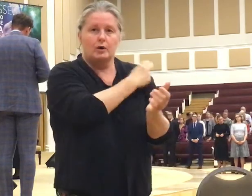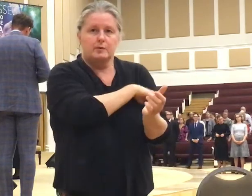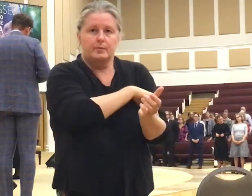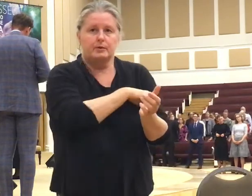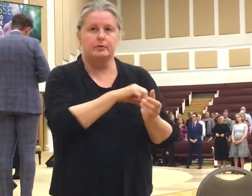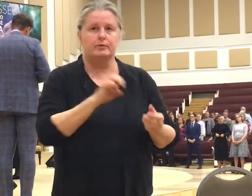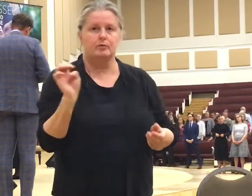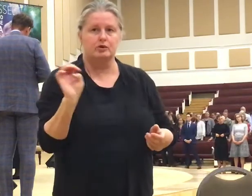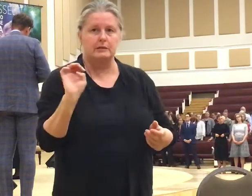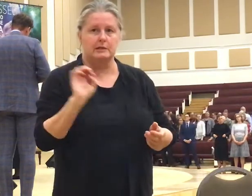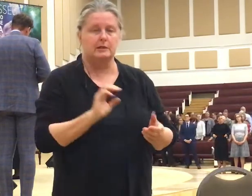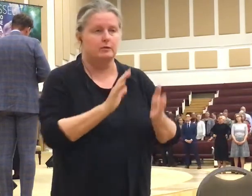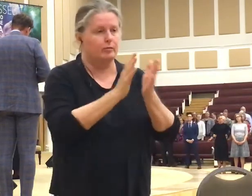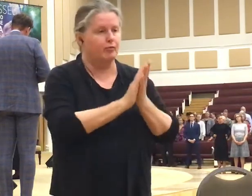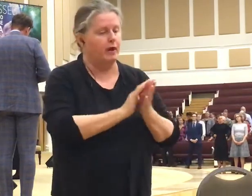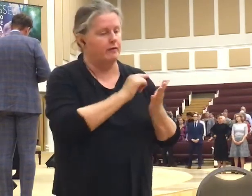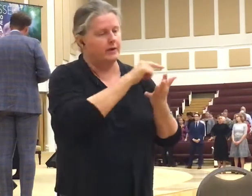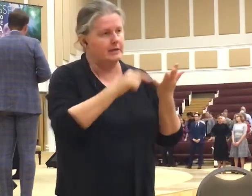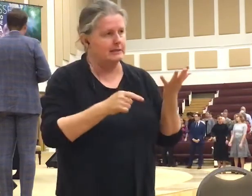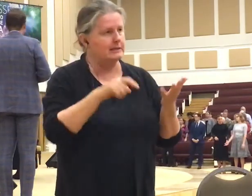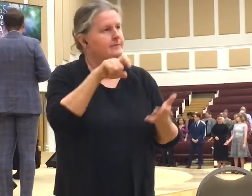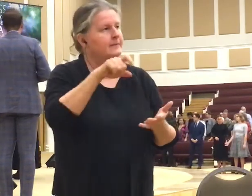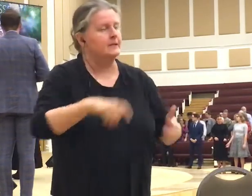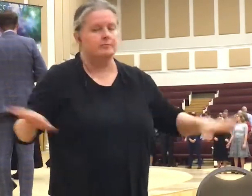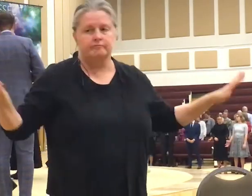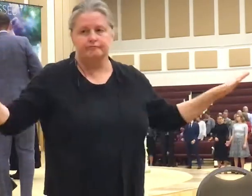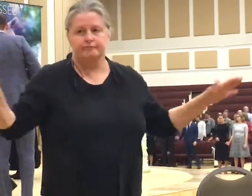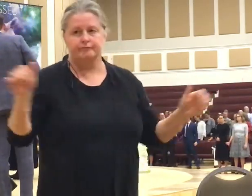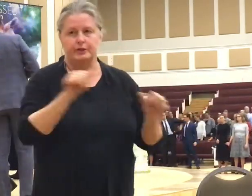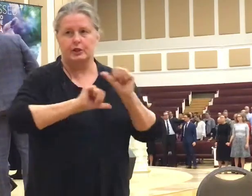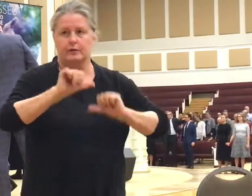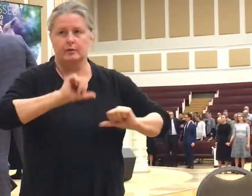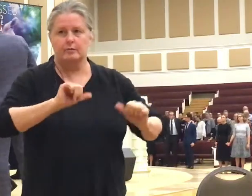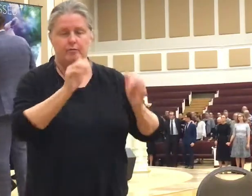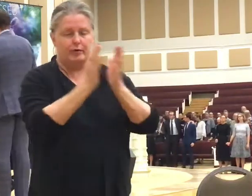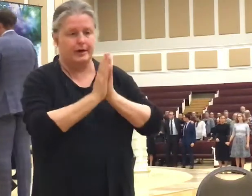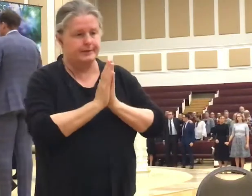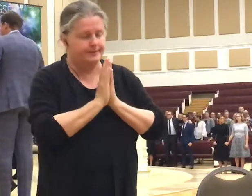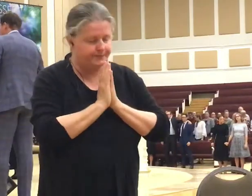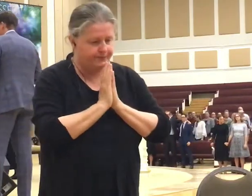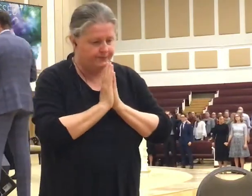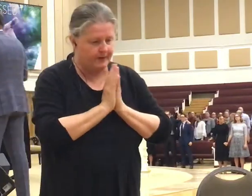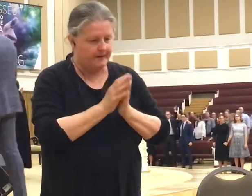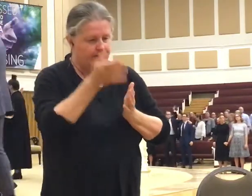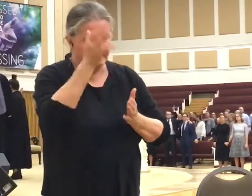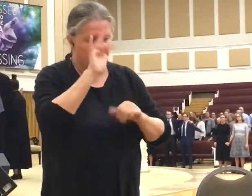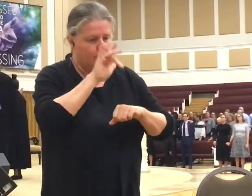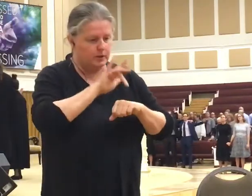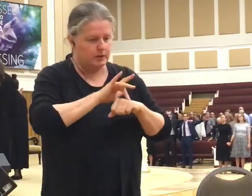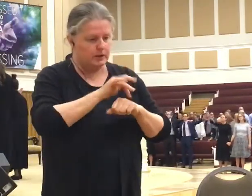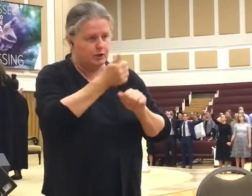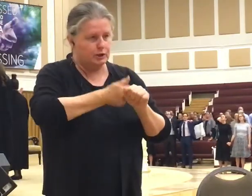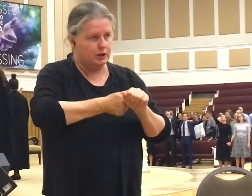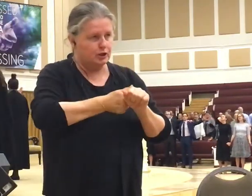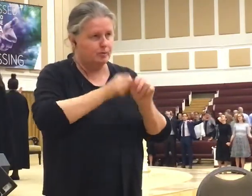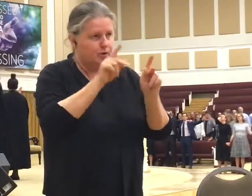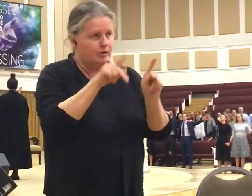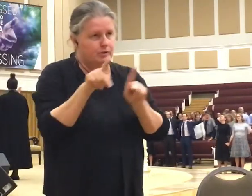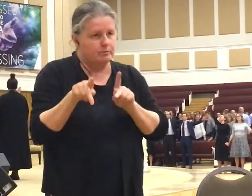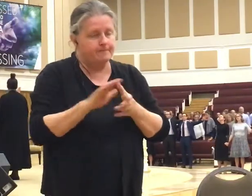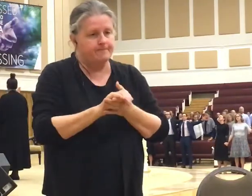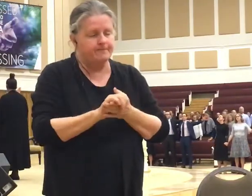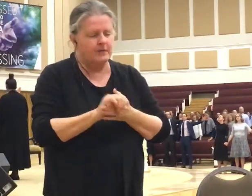So we're going to pray for these needs. Grab somebody's hand, put a hand on their shoulder. Let's pray right now that God would minister. Meet these